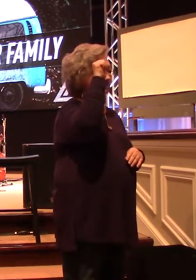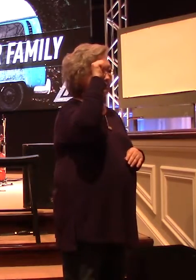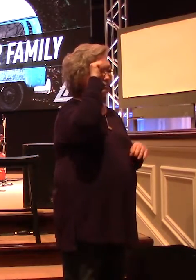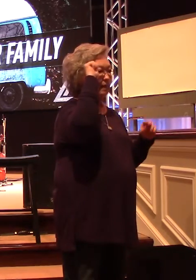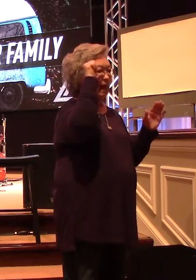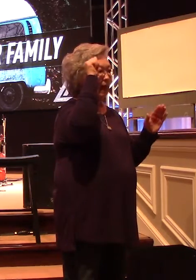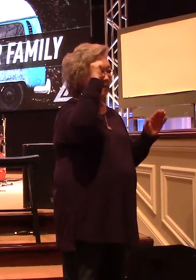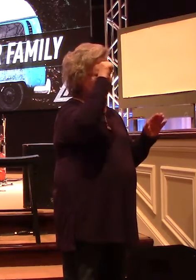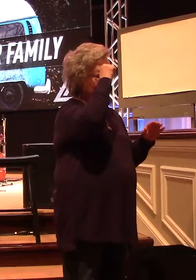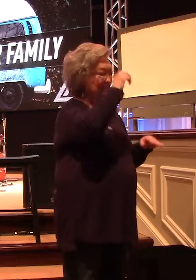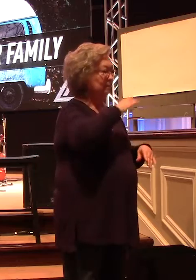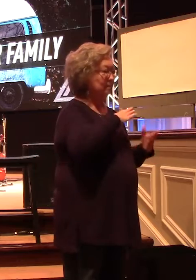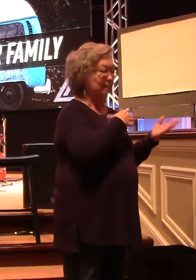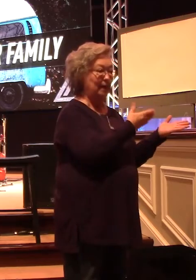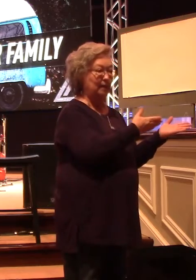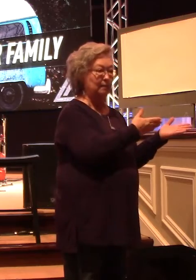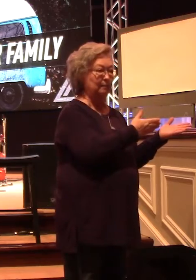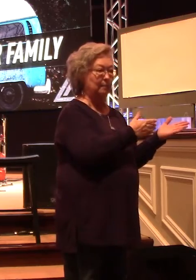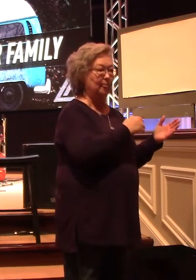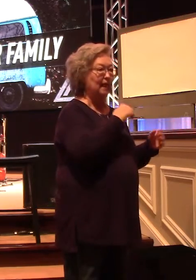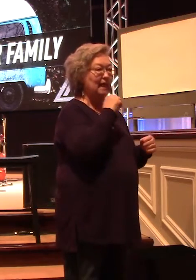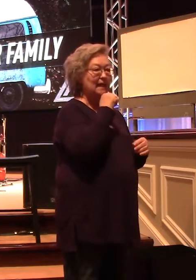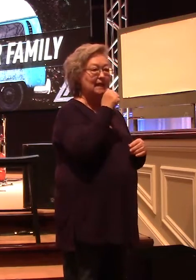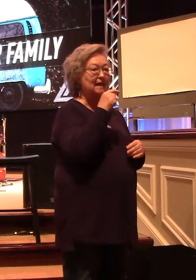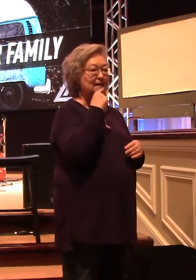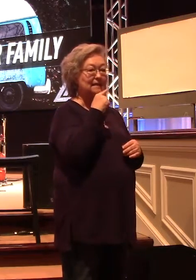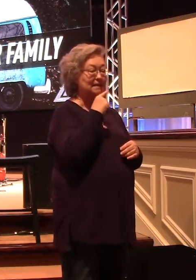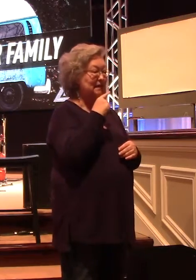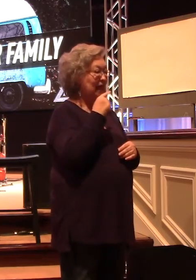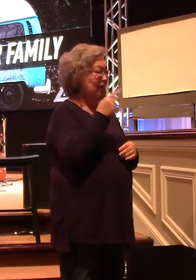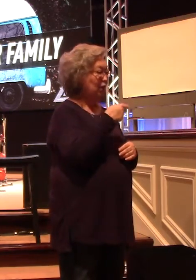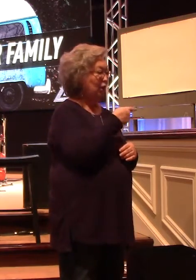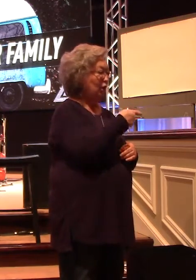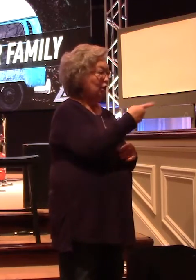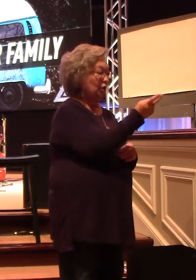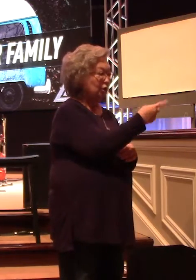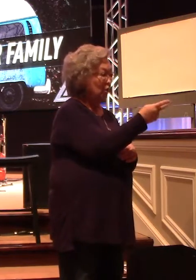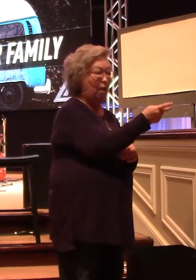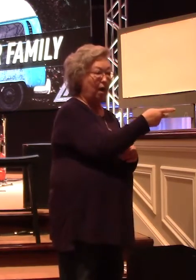It doesn't say that God said, hey y'all, okay?